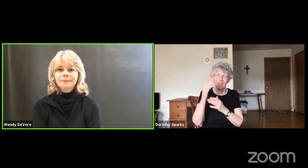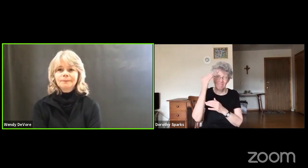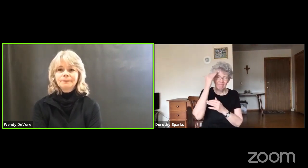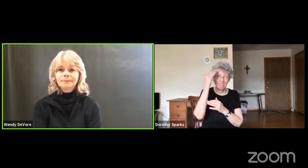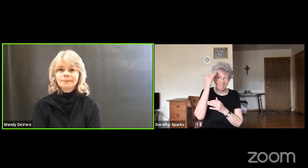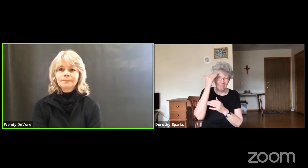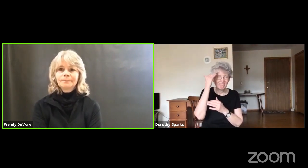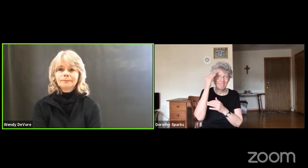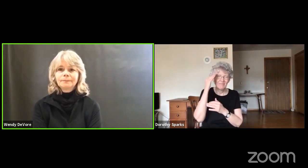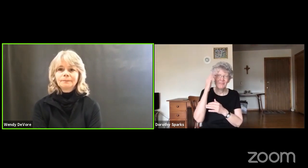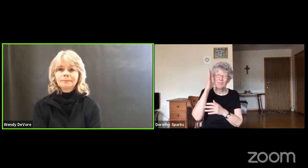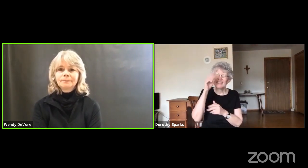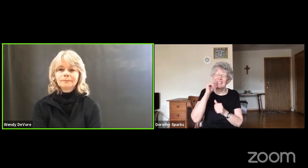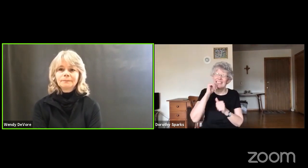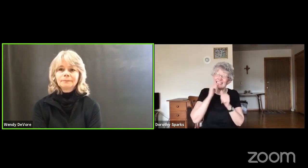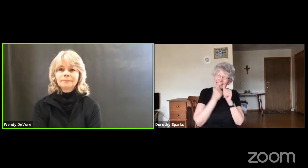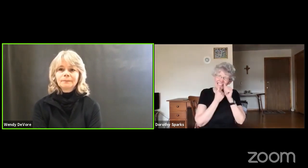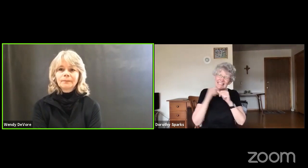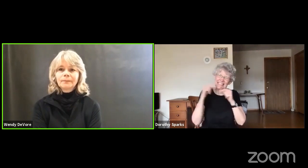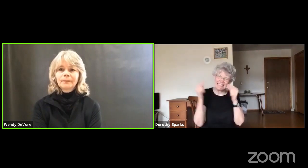surrender.